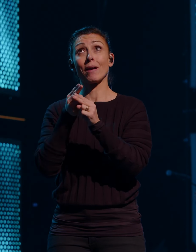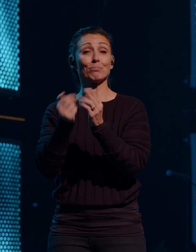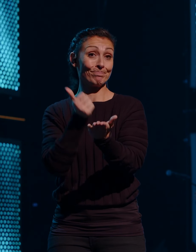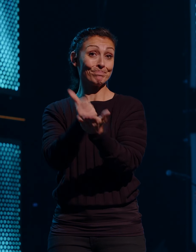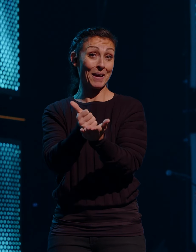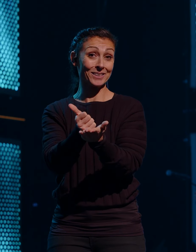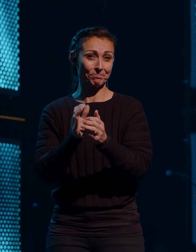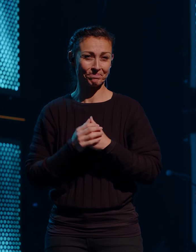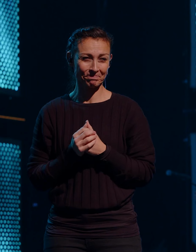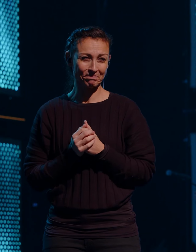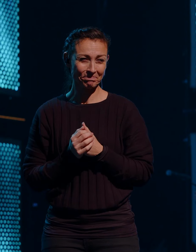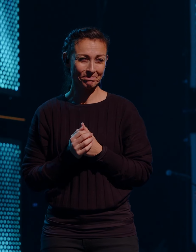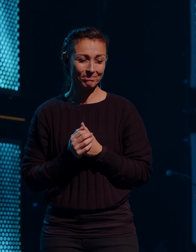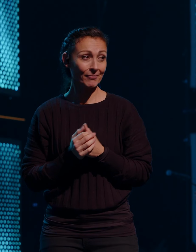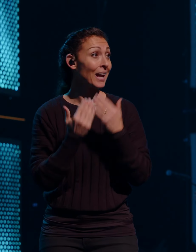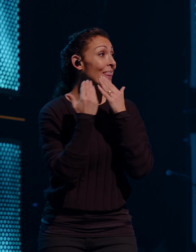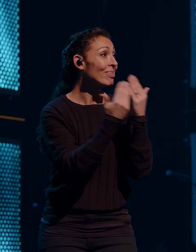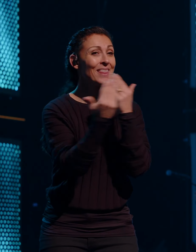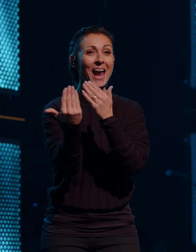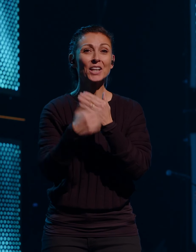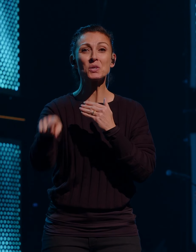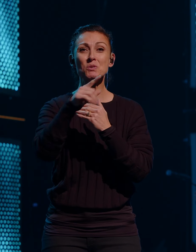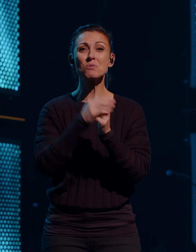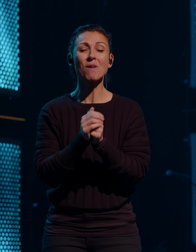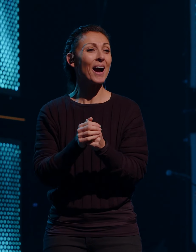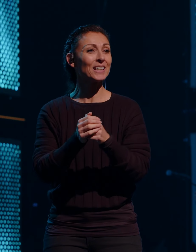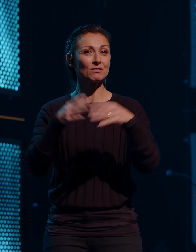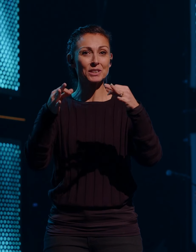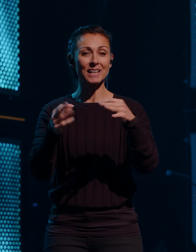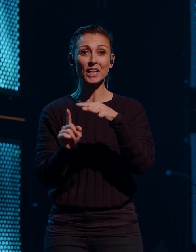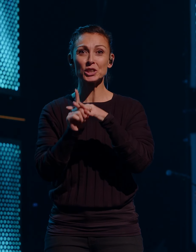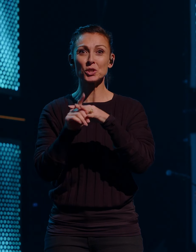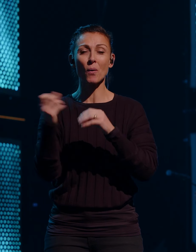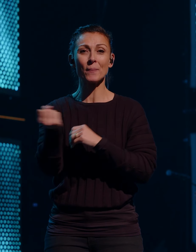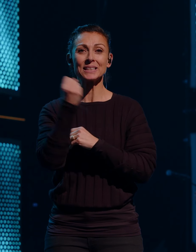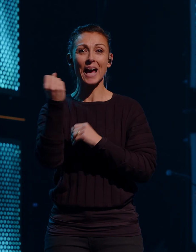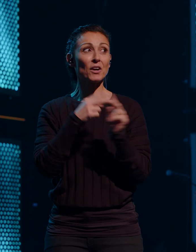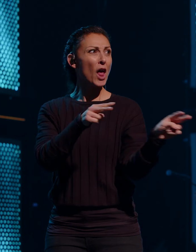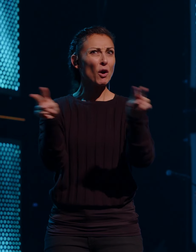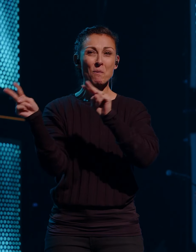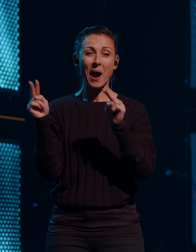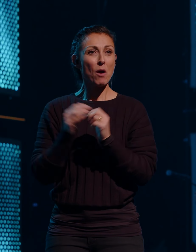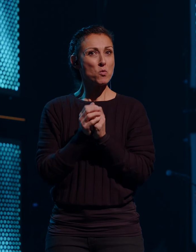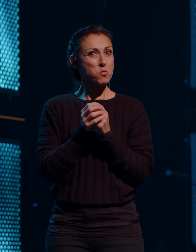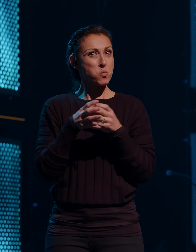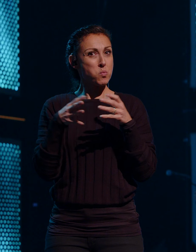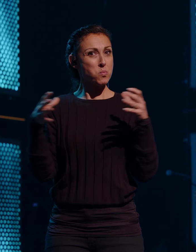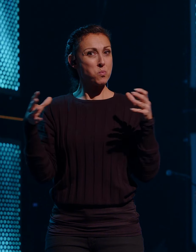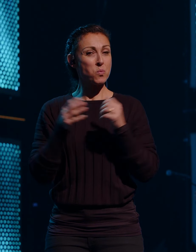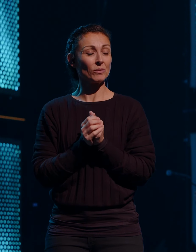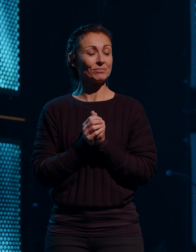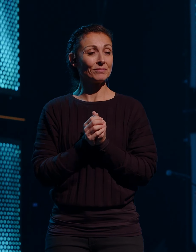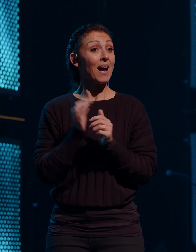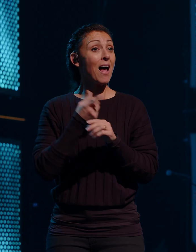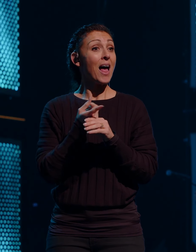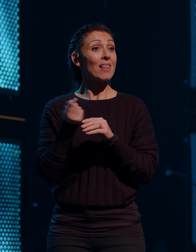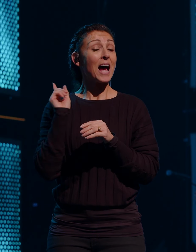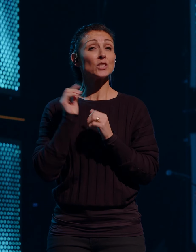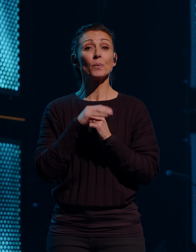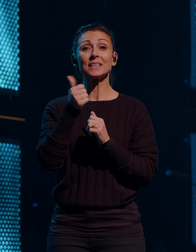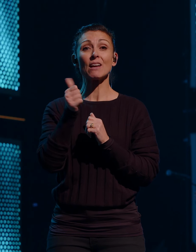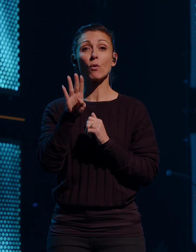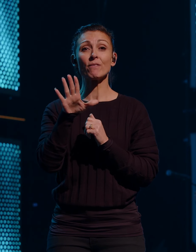I want to thank all of you for coming to Saturday afternoon, Saturday night service. I mean, it is growing a little bit. You can look around. 10:45 last week, and there was no